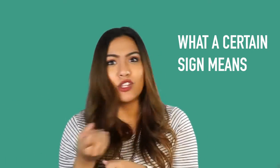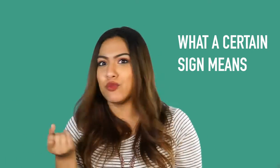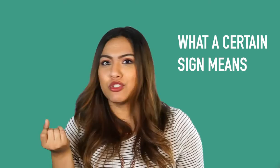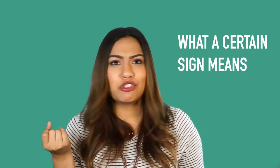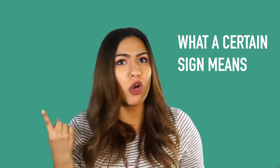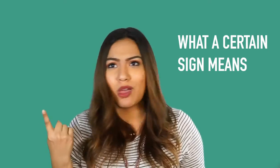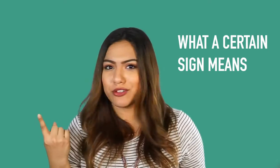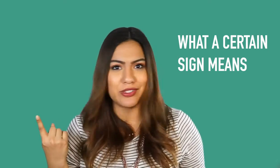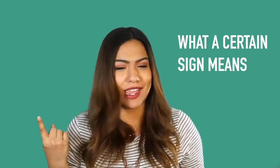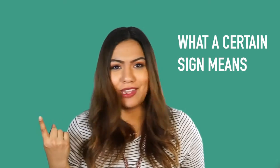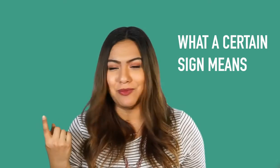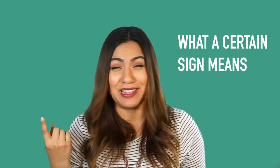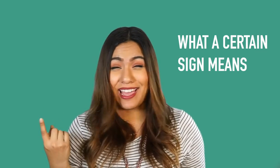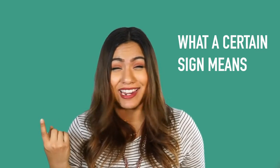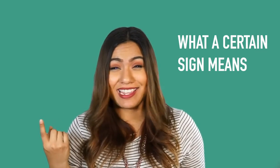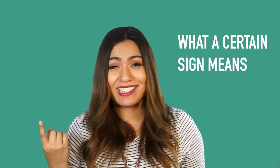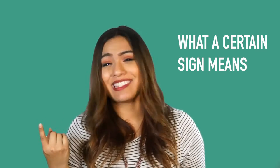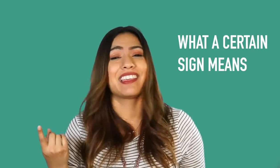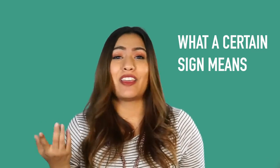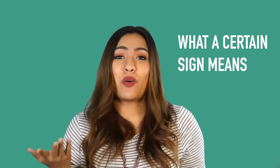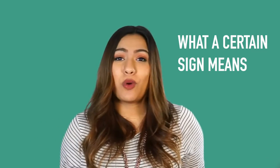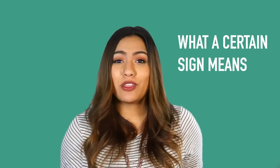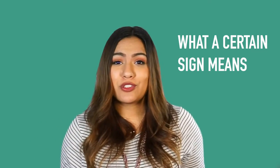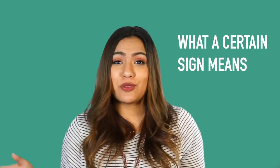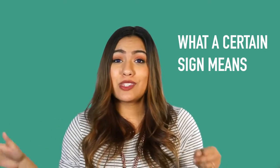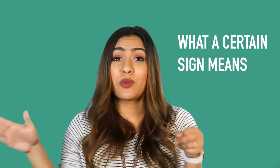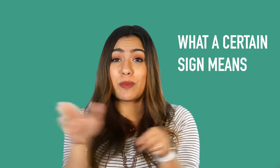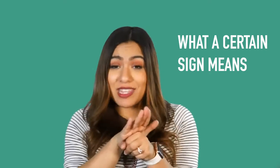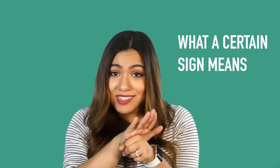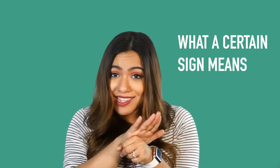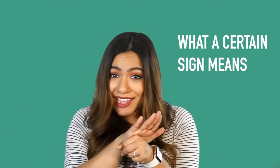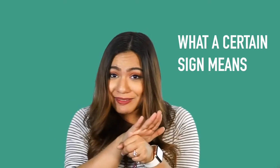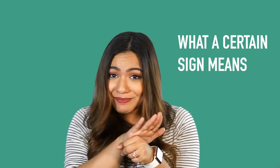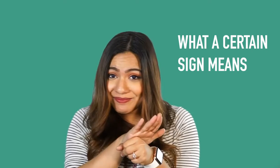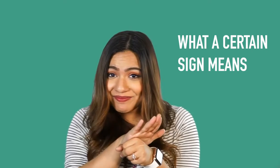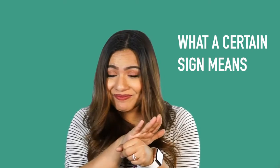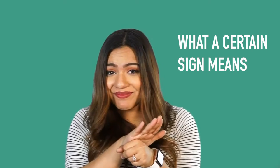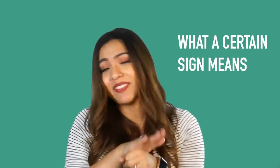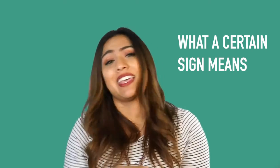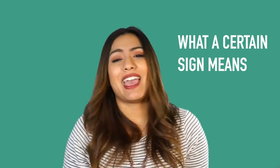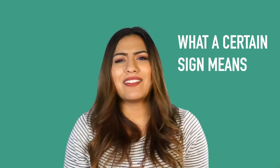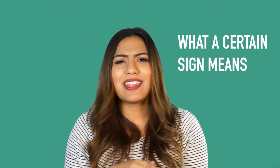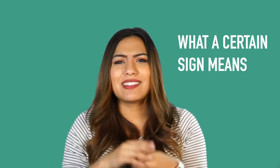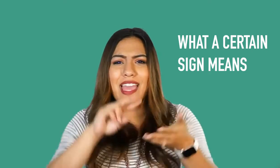and you don't understand what that is, what you'll do is you'll repeat the sign and then